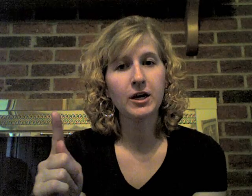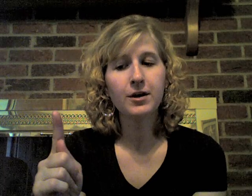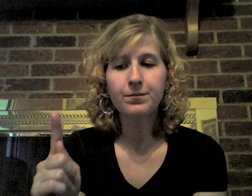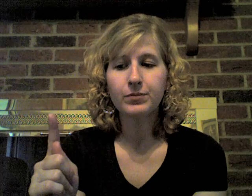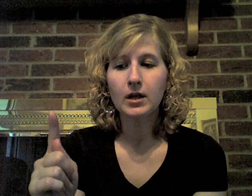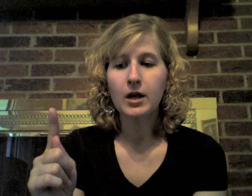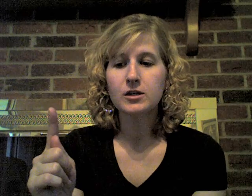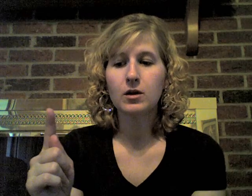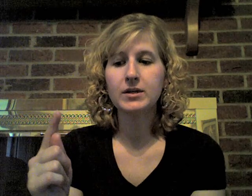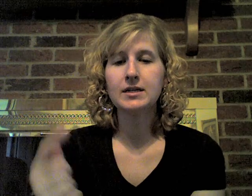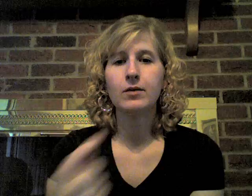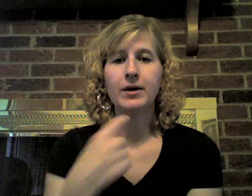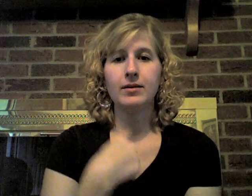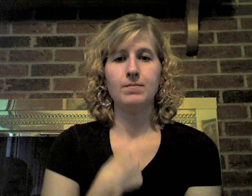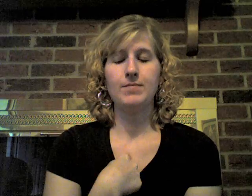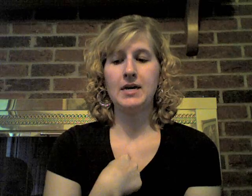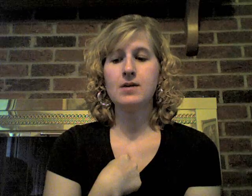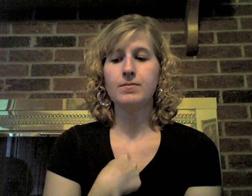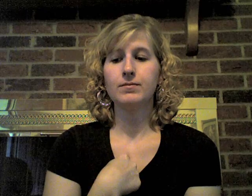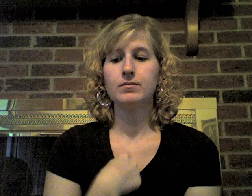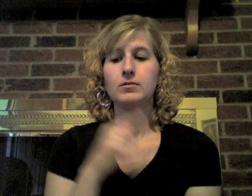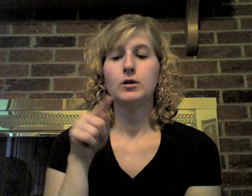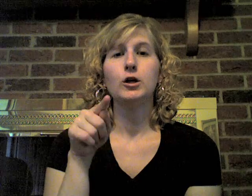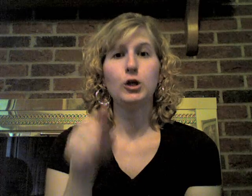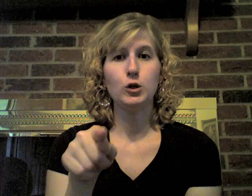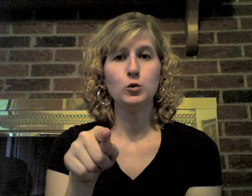finger. So we start with me, you,